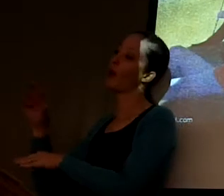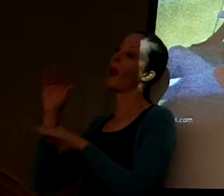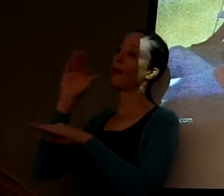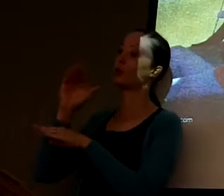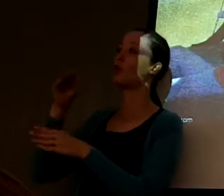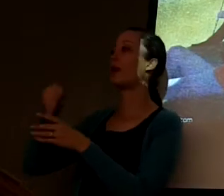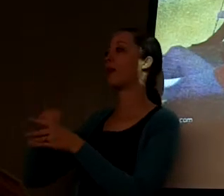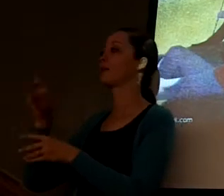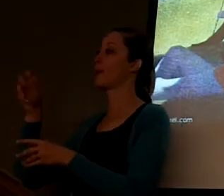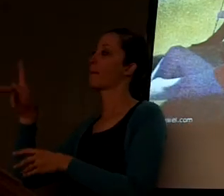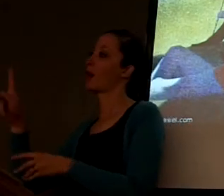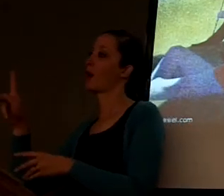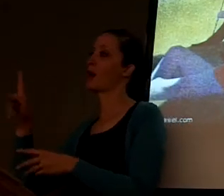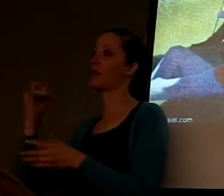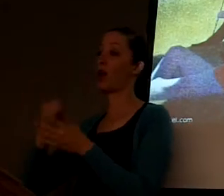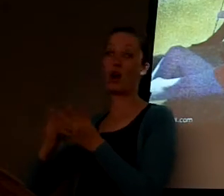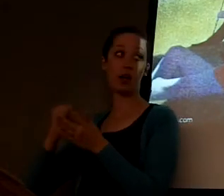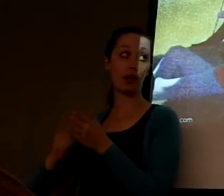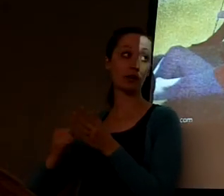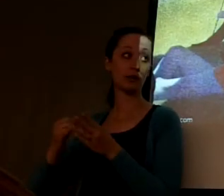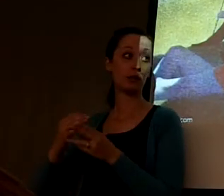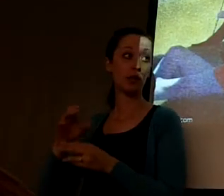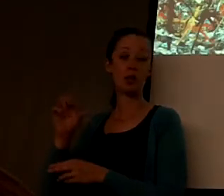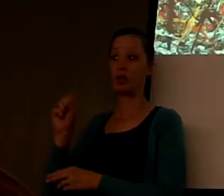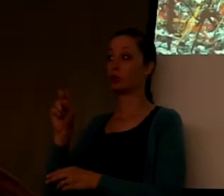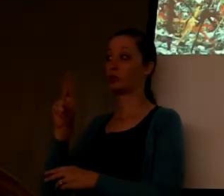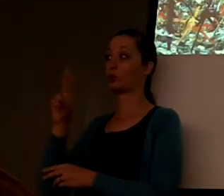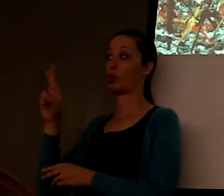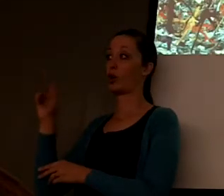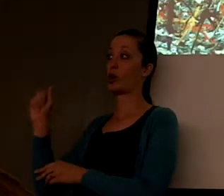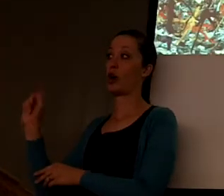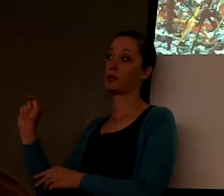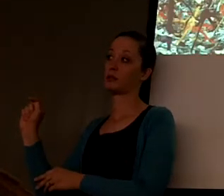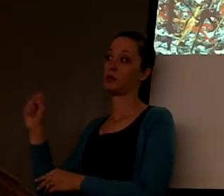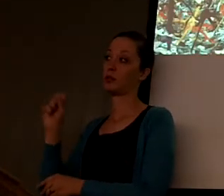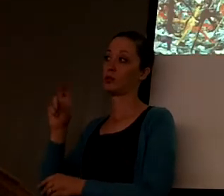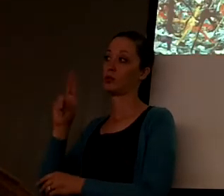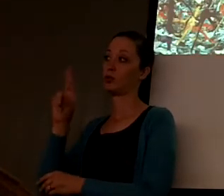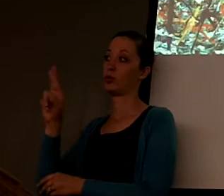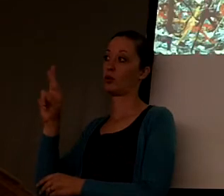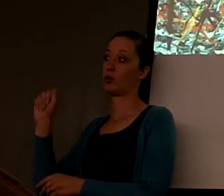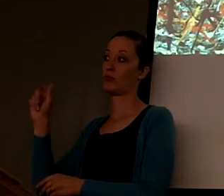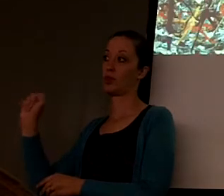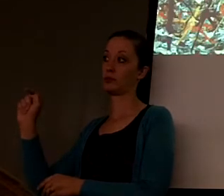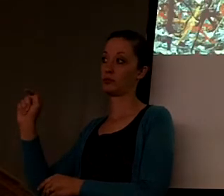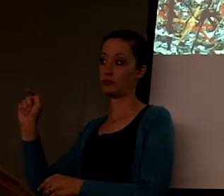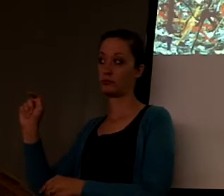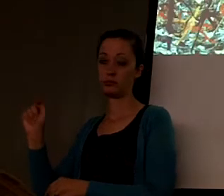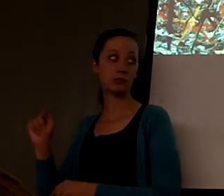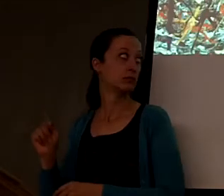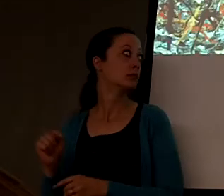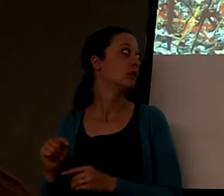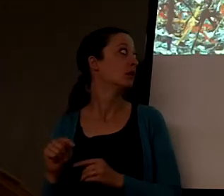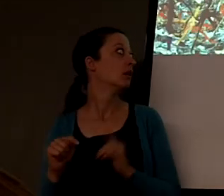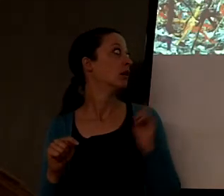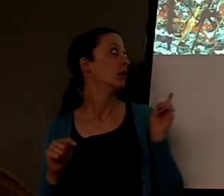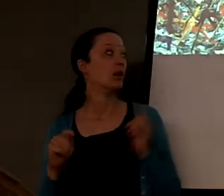who? By Seurat. Seurat. And this is Jackson Pollock,